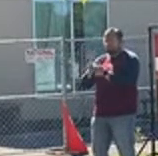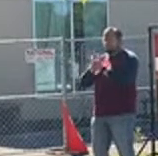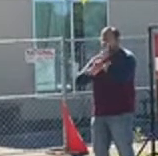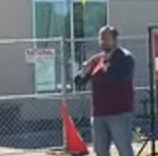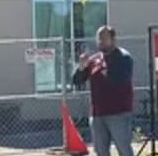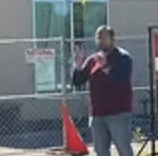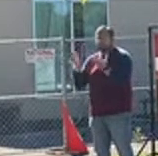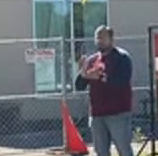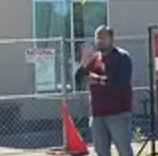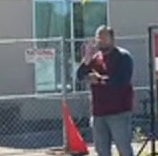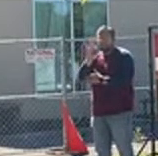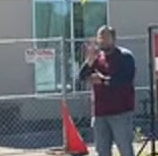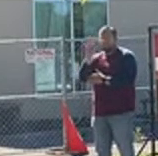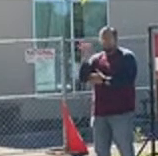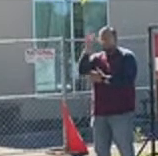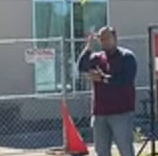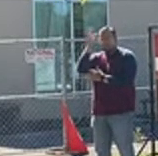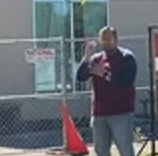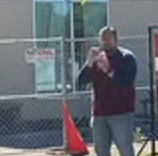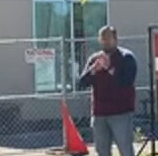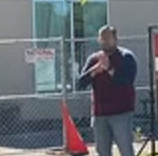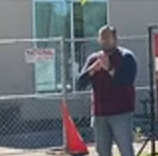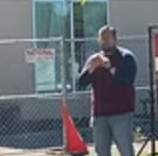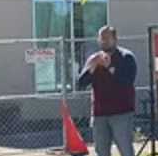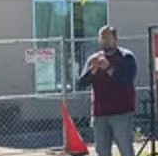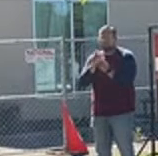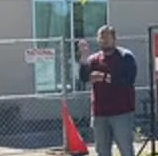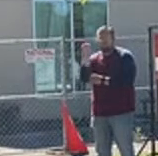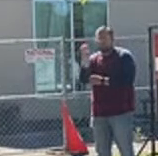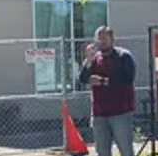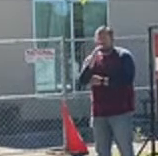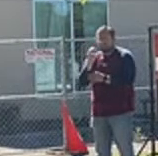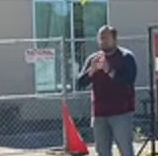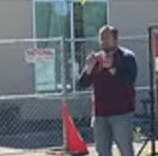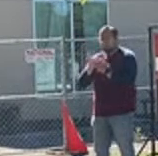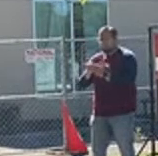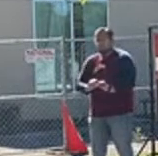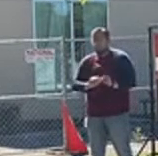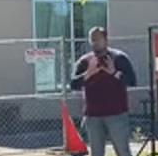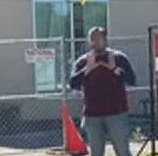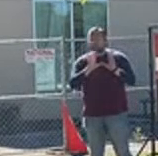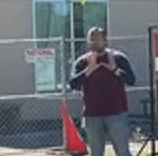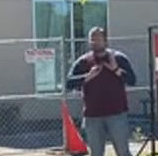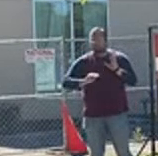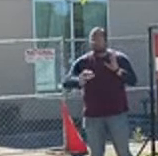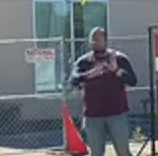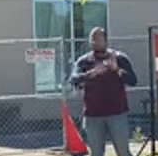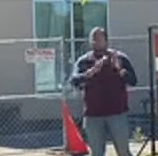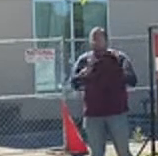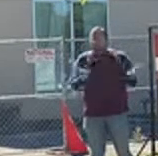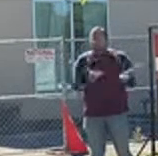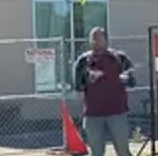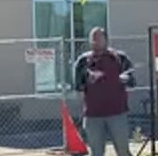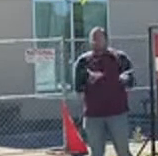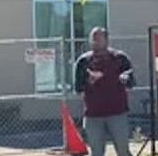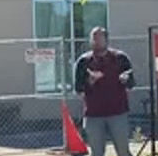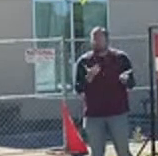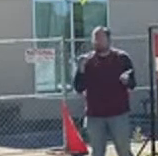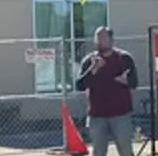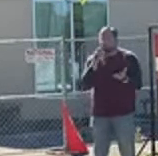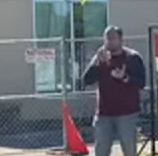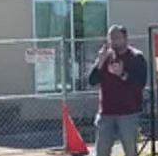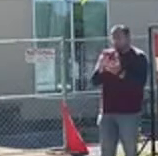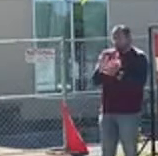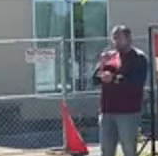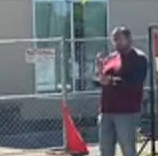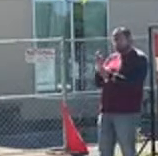9 federally recognized tribes of Oregon, and those who have ceded lands here. we reflect on the